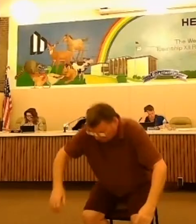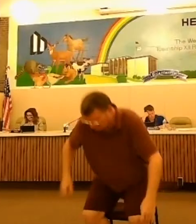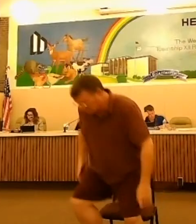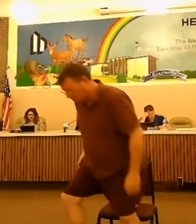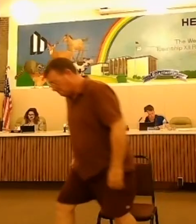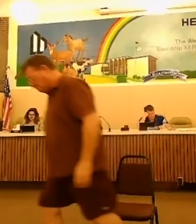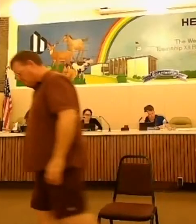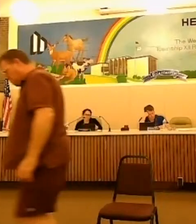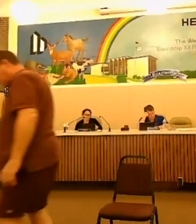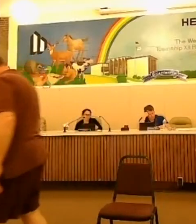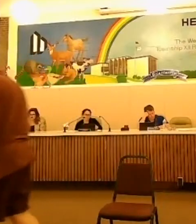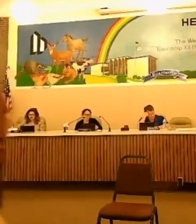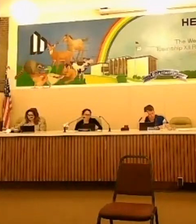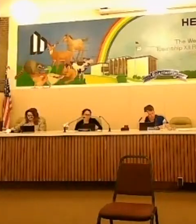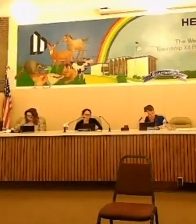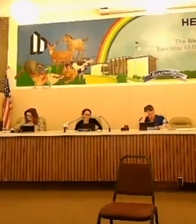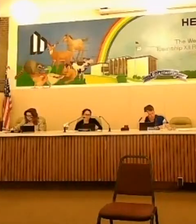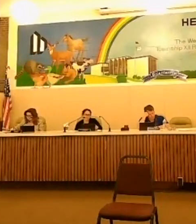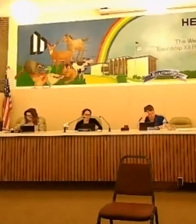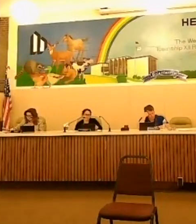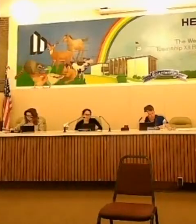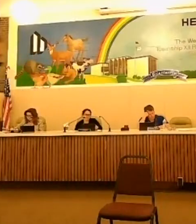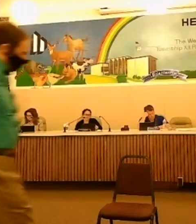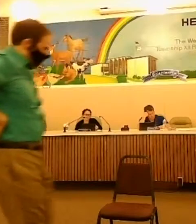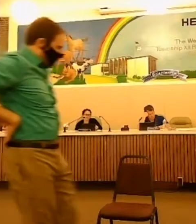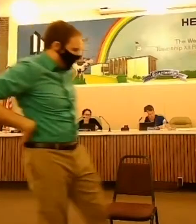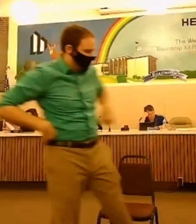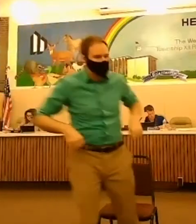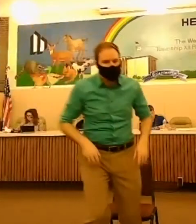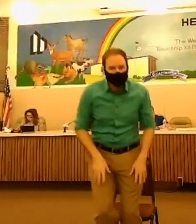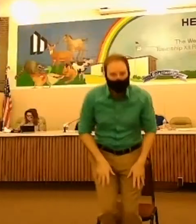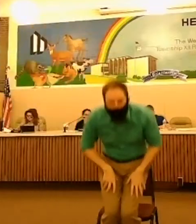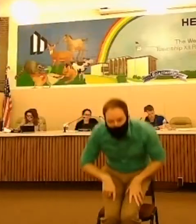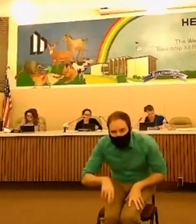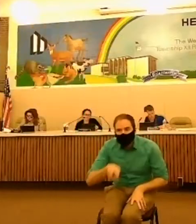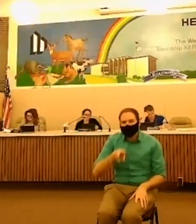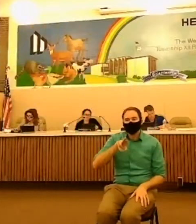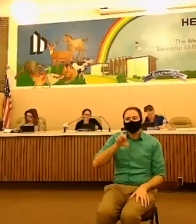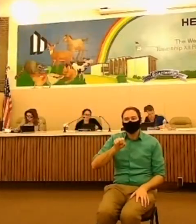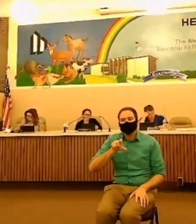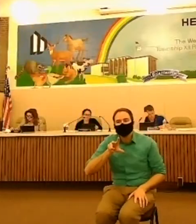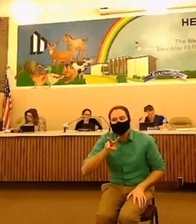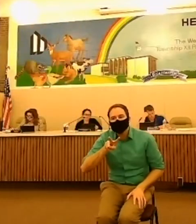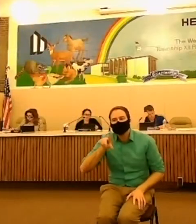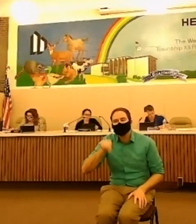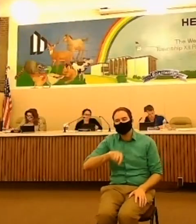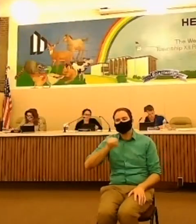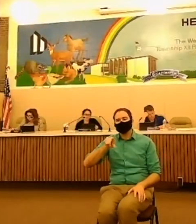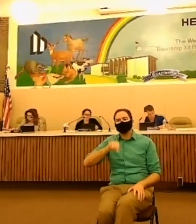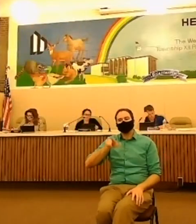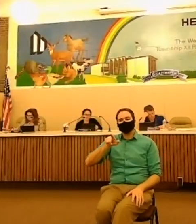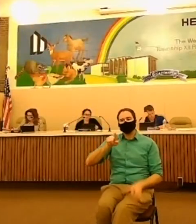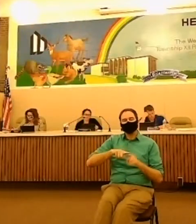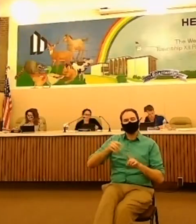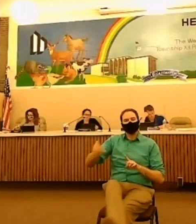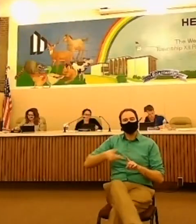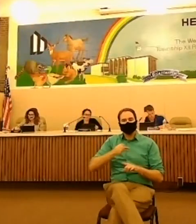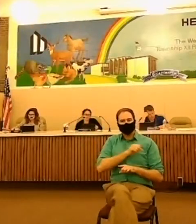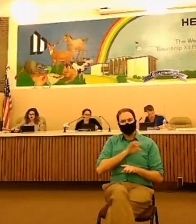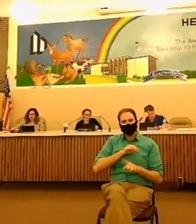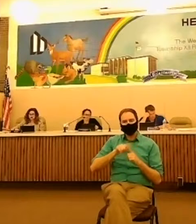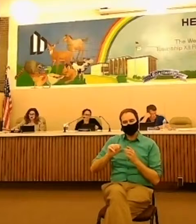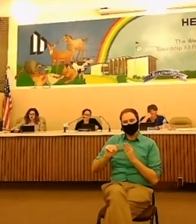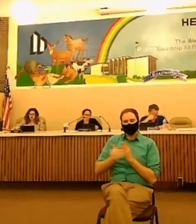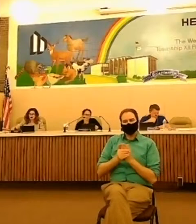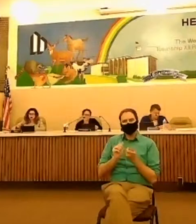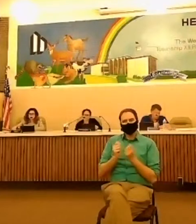board members, I have resolution 21-290, 2021 to hire personnel and make the attached changes.